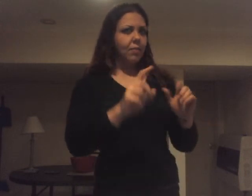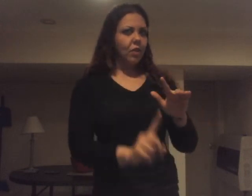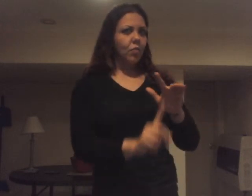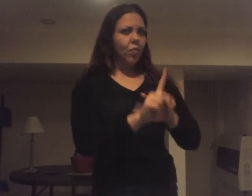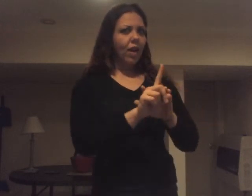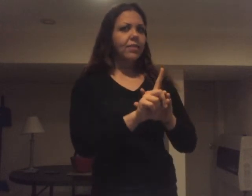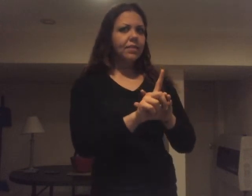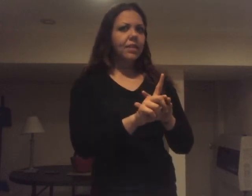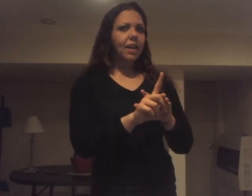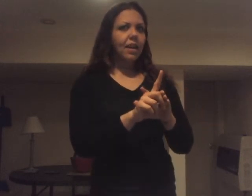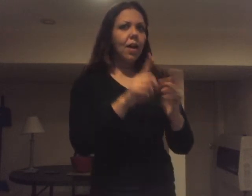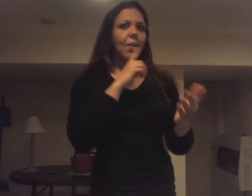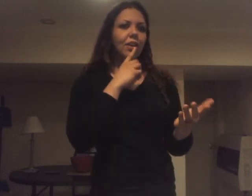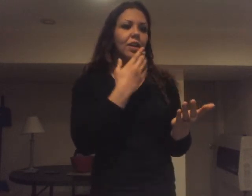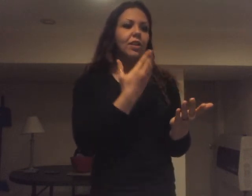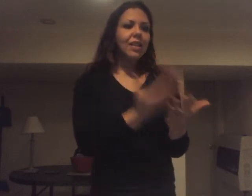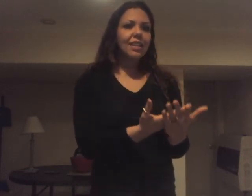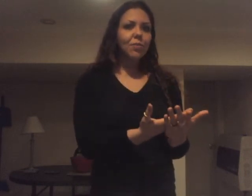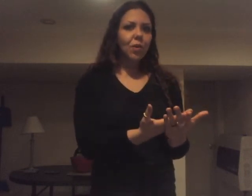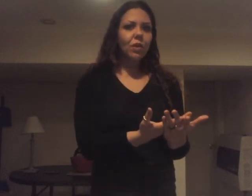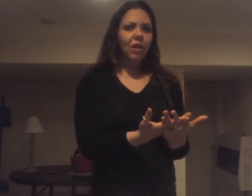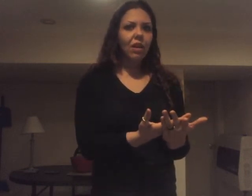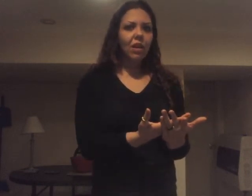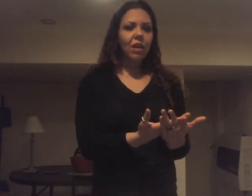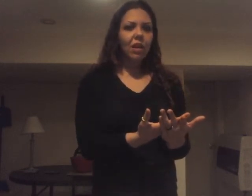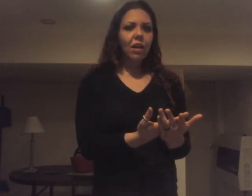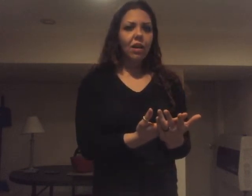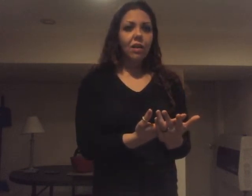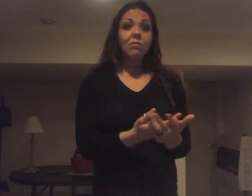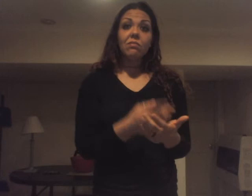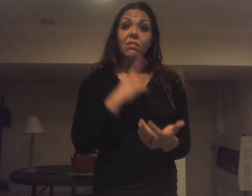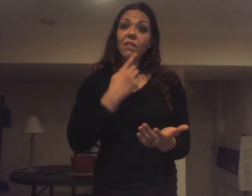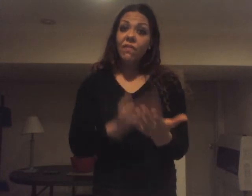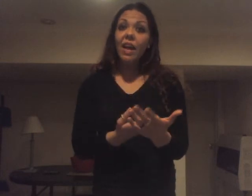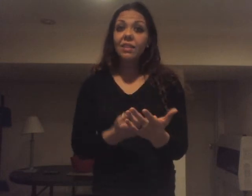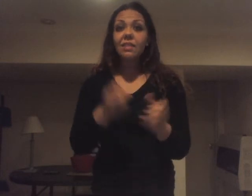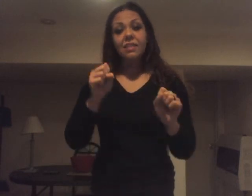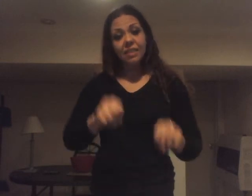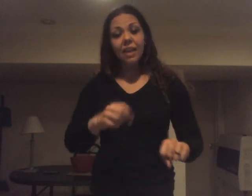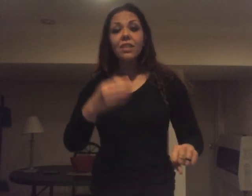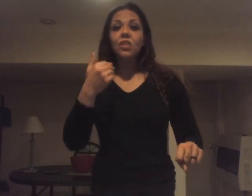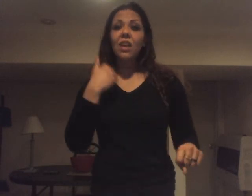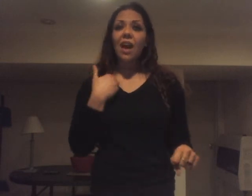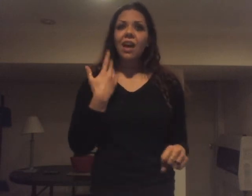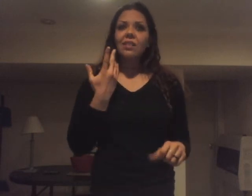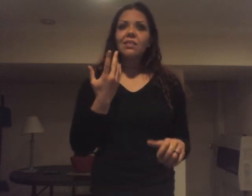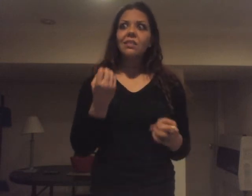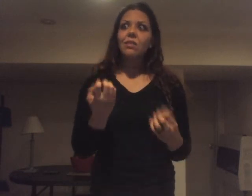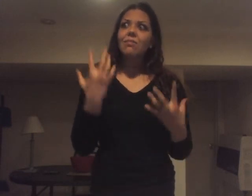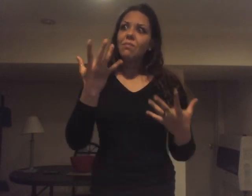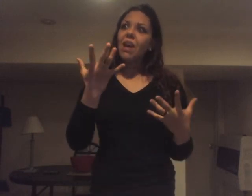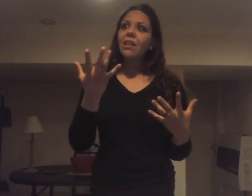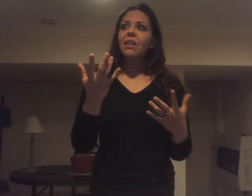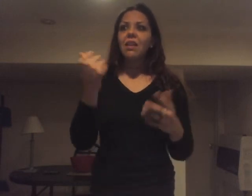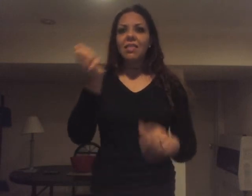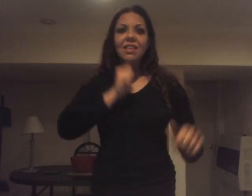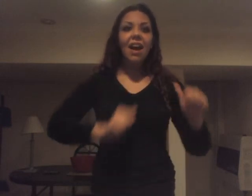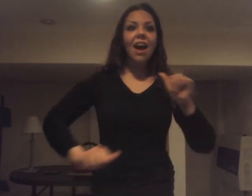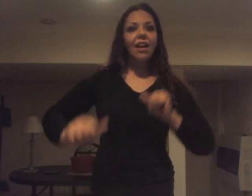testimony. And in fact, she did exhibit many erratic and theatrical behaviors that you could